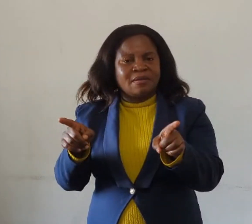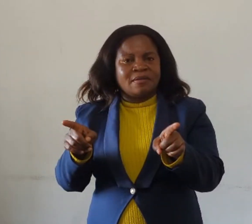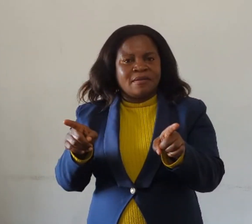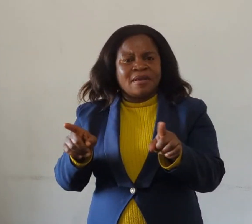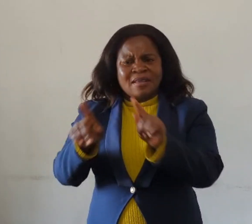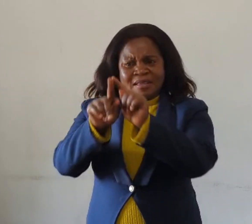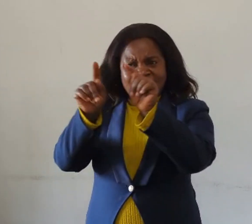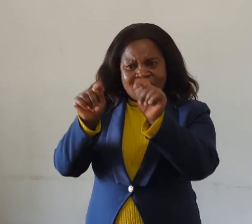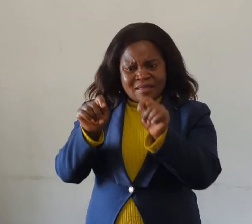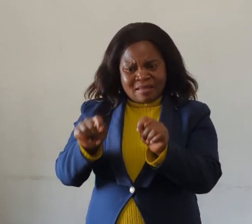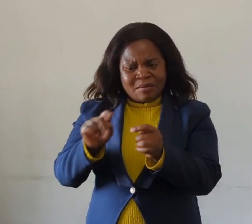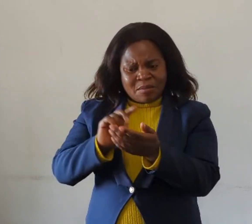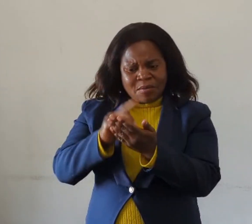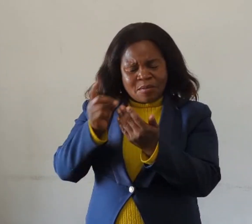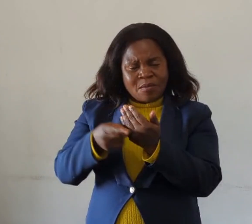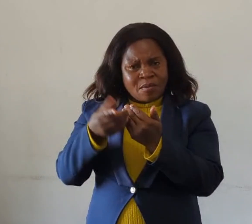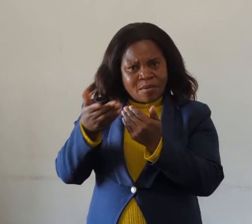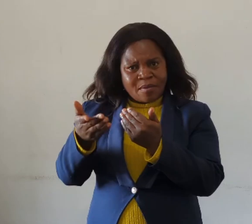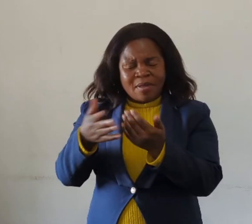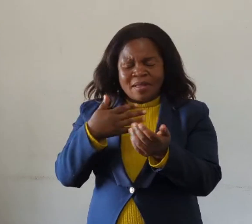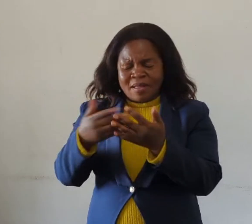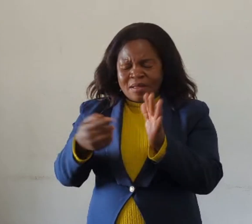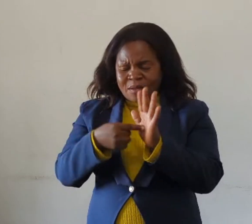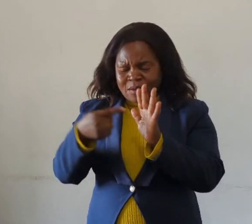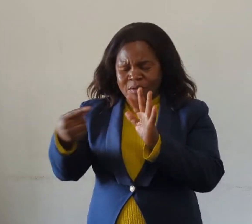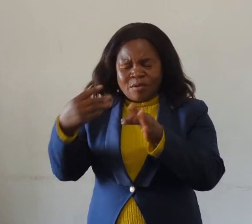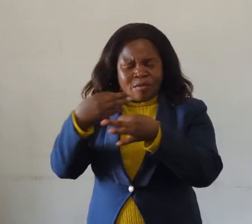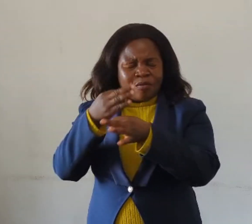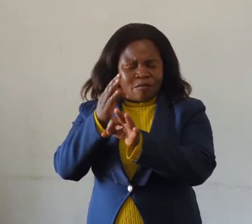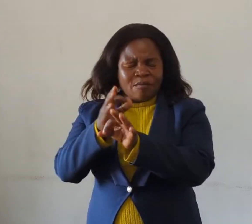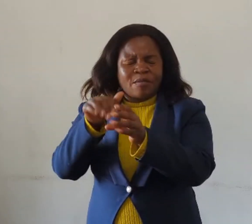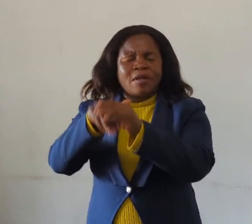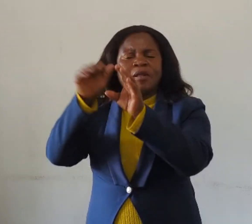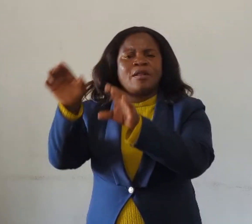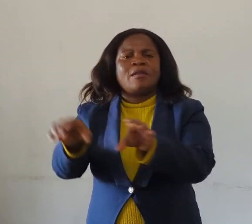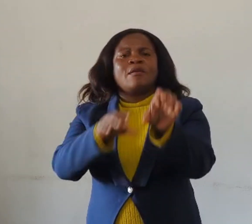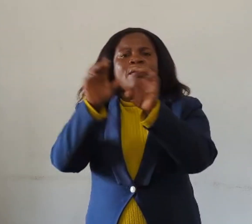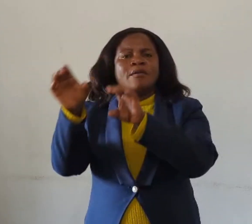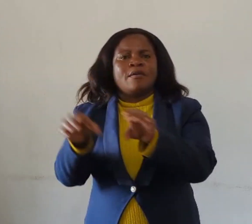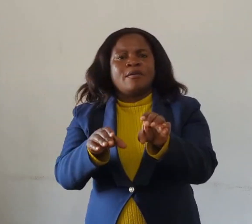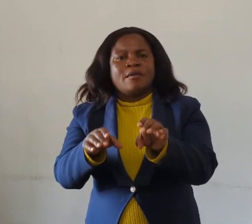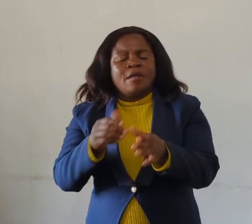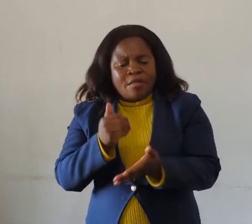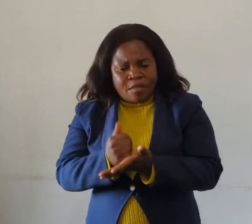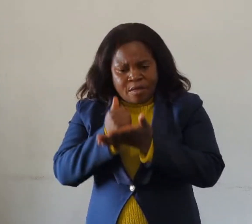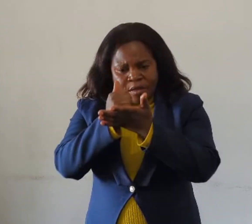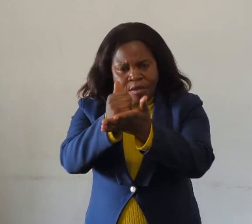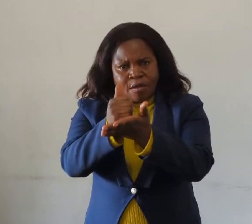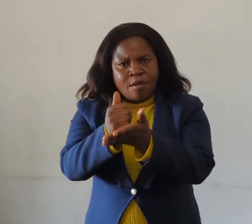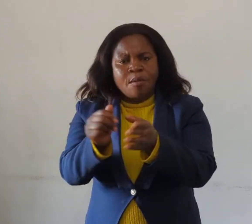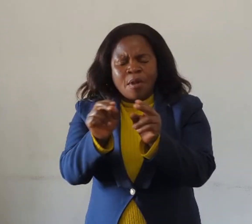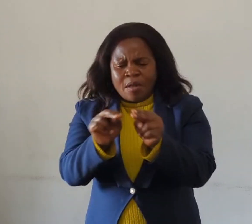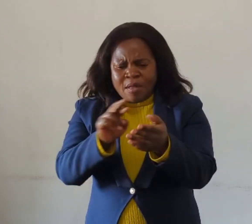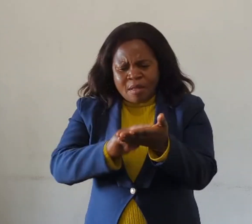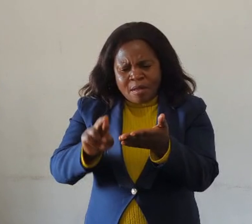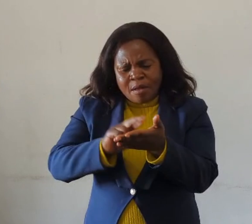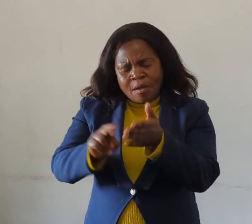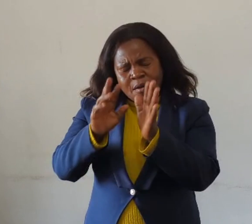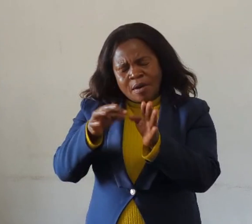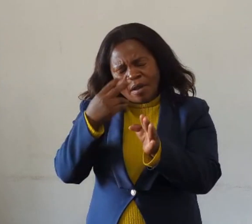in the schedule simply show the formula in action. They help ordinary readers see how the votes are